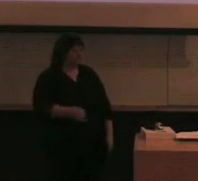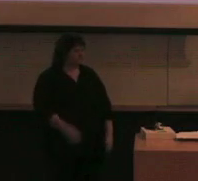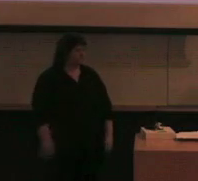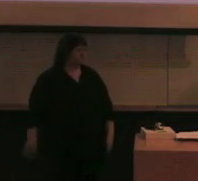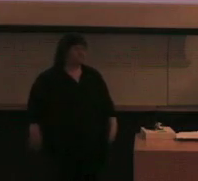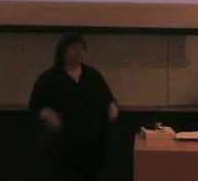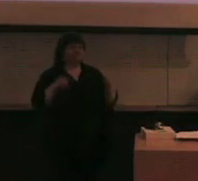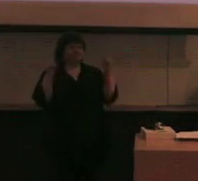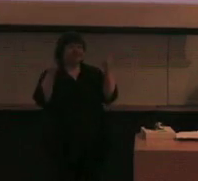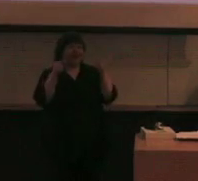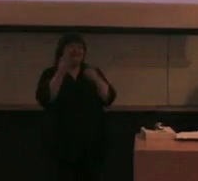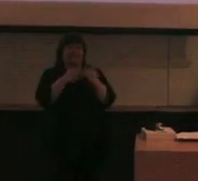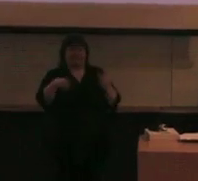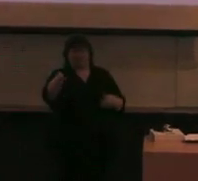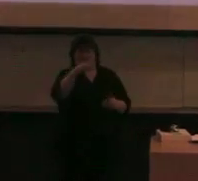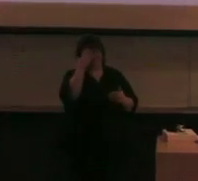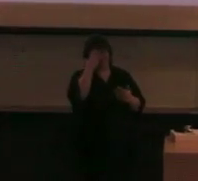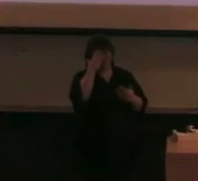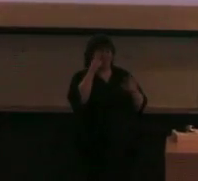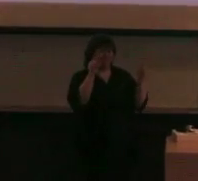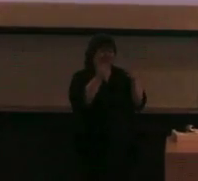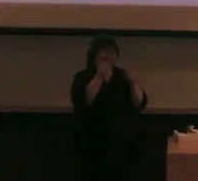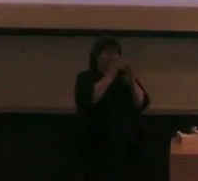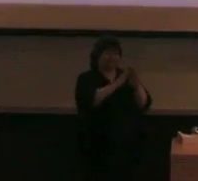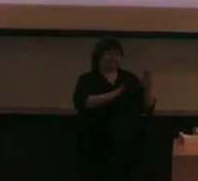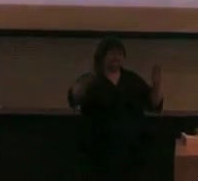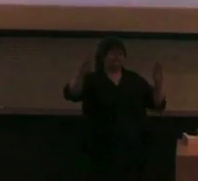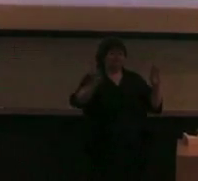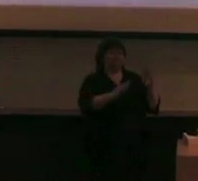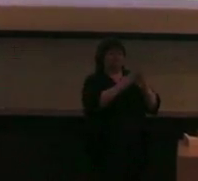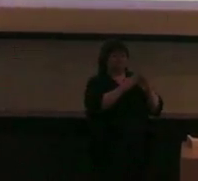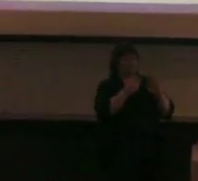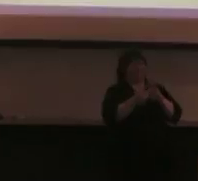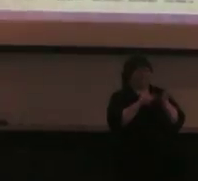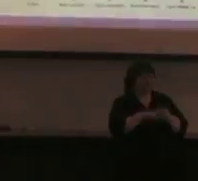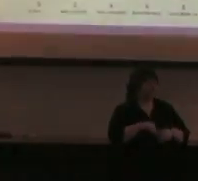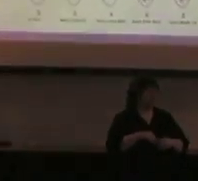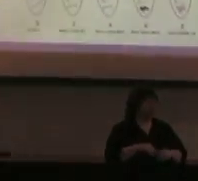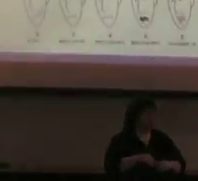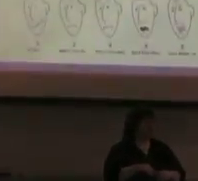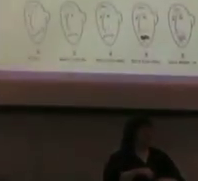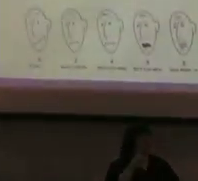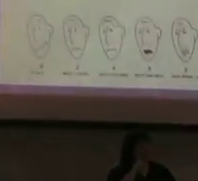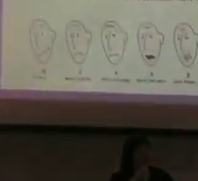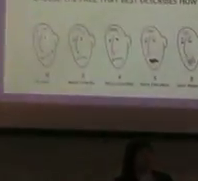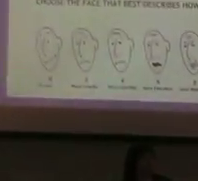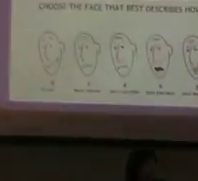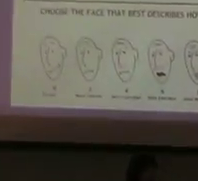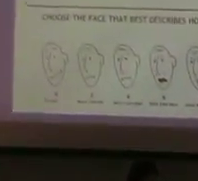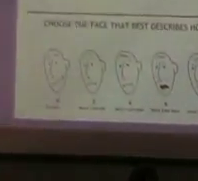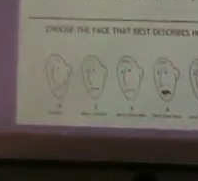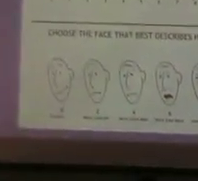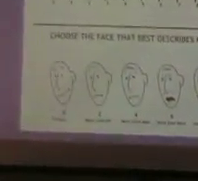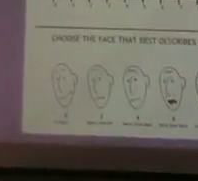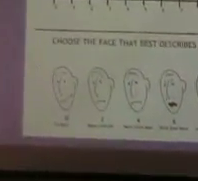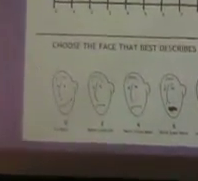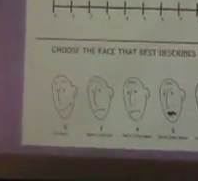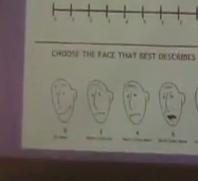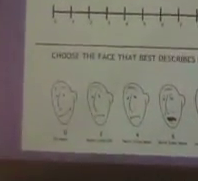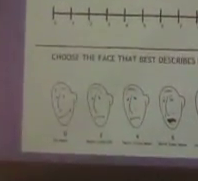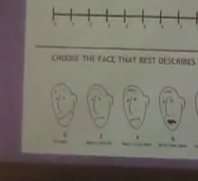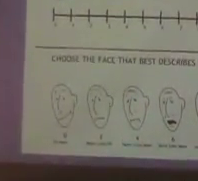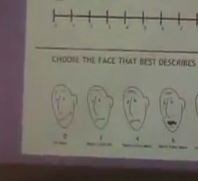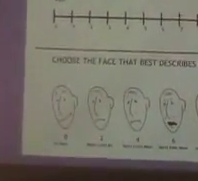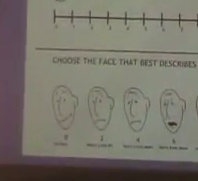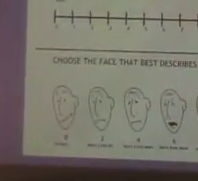Pain scale. Some of you are pretty familiar with what a pain scale is and so forth. Anyways, on the deaf unit we came up with our own variation of that, but